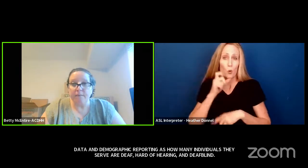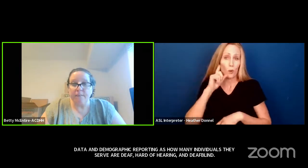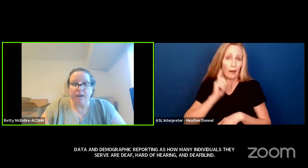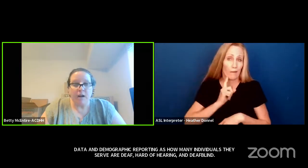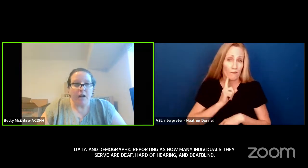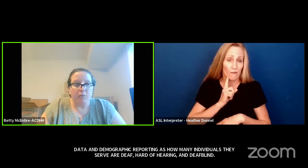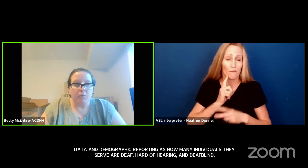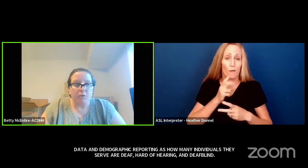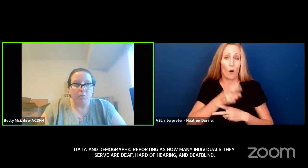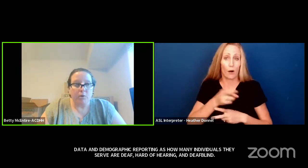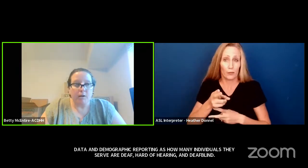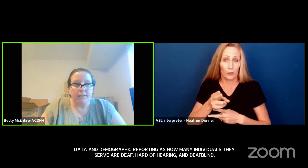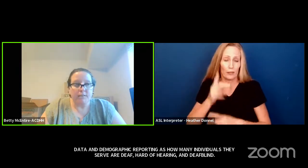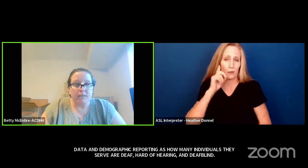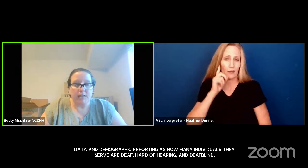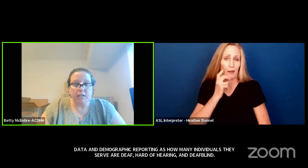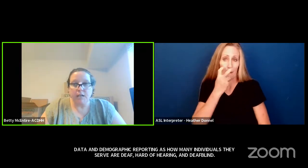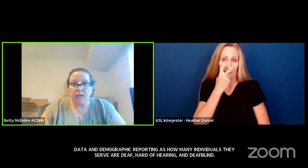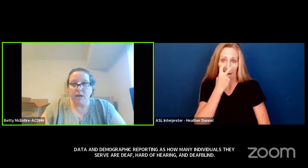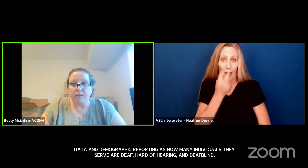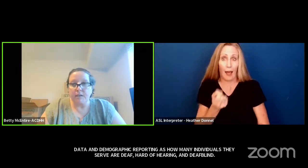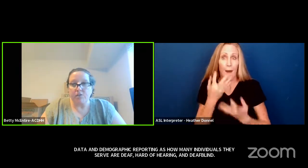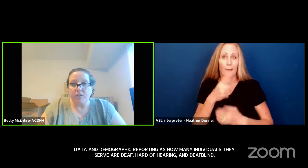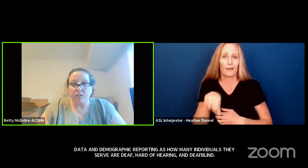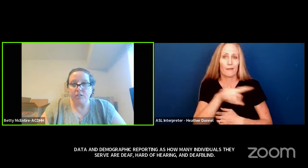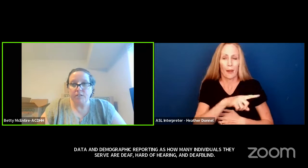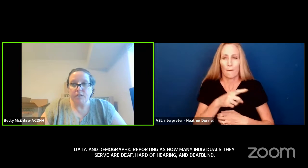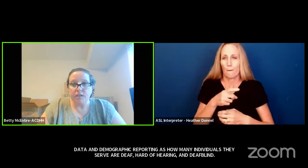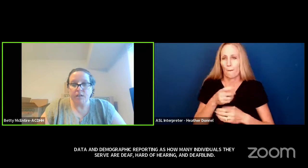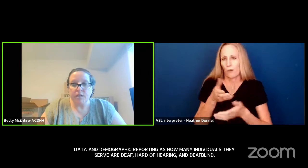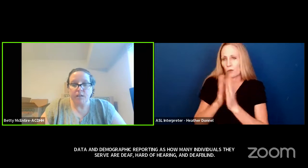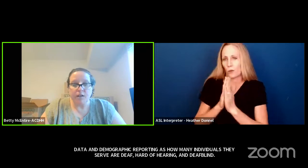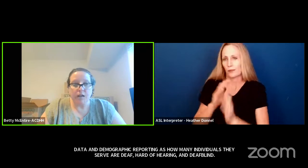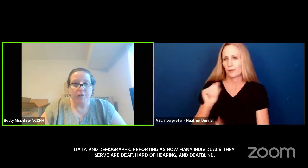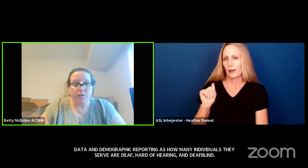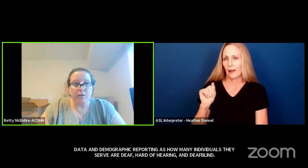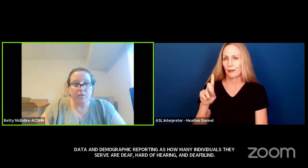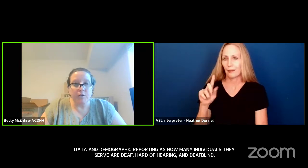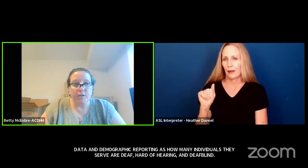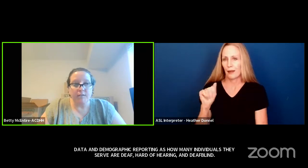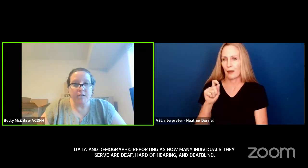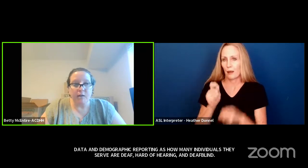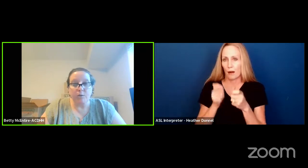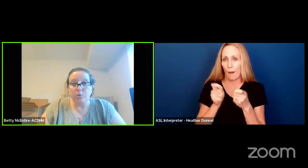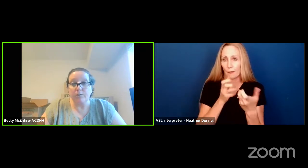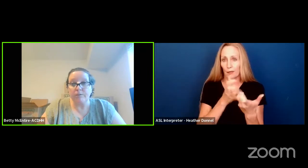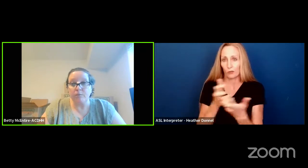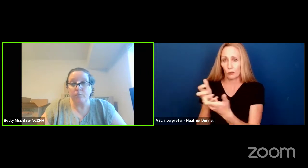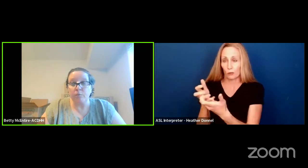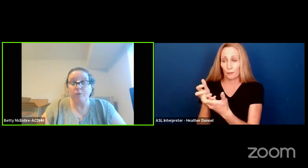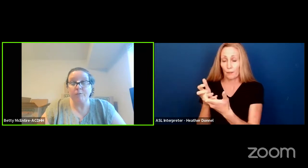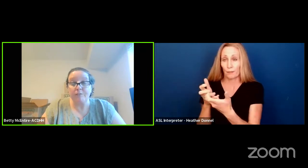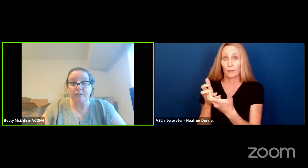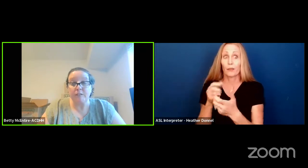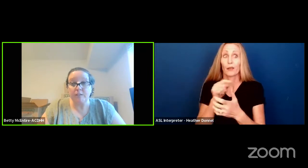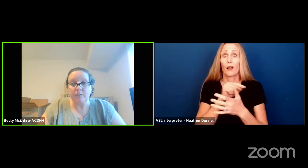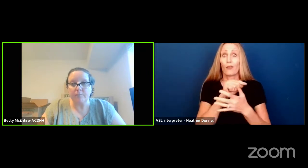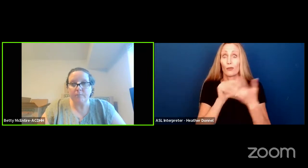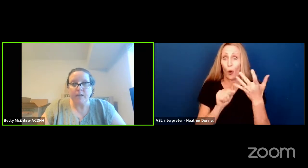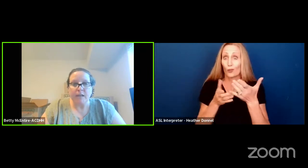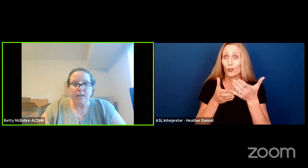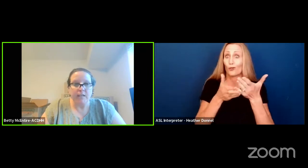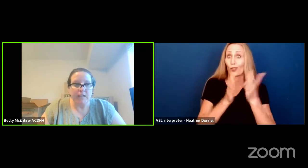deafblind request ADA accommodations. Of those requests, how many were